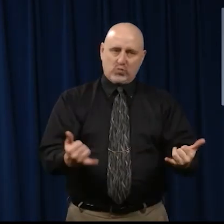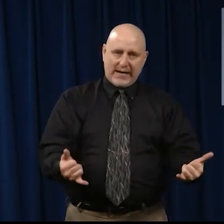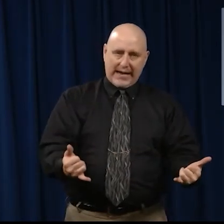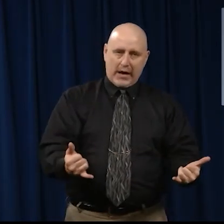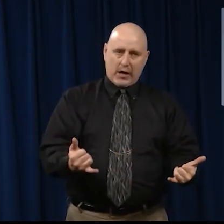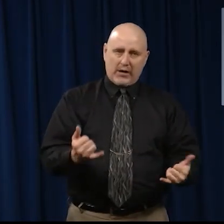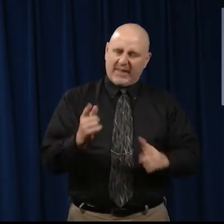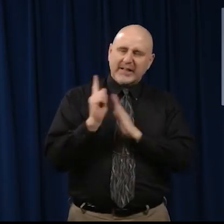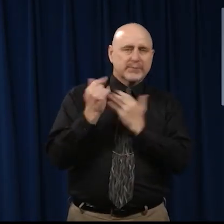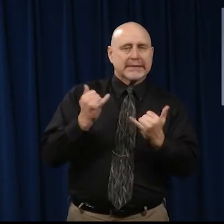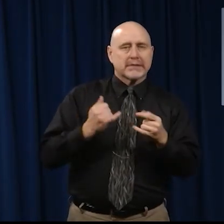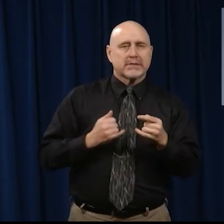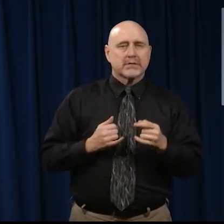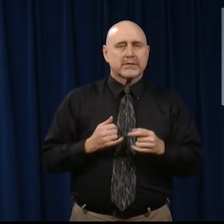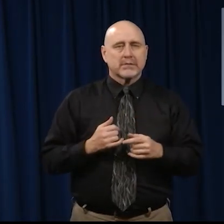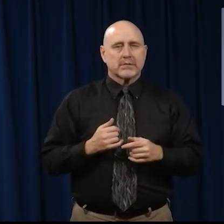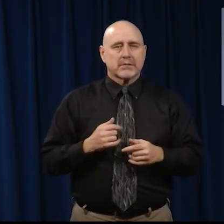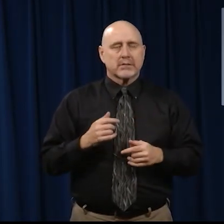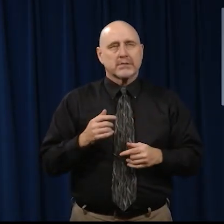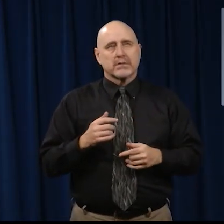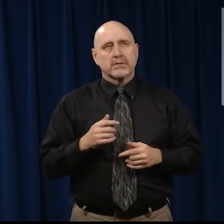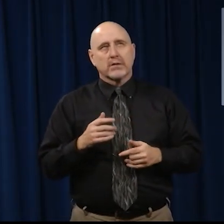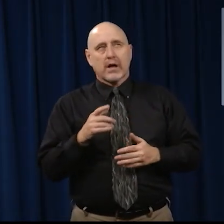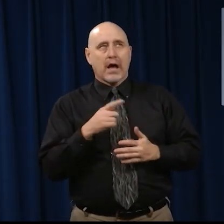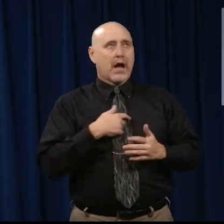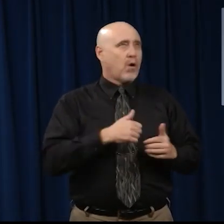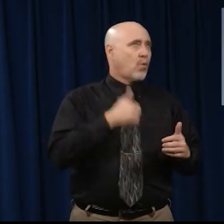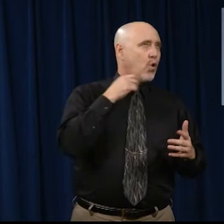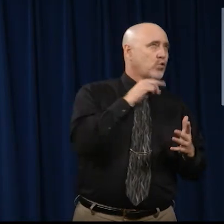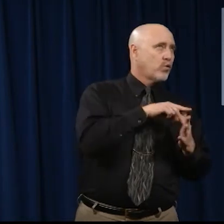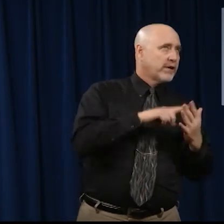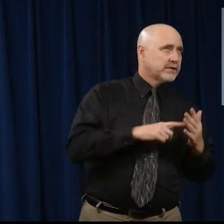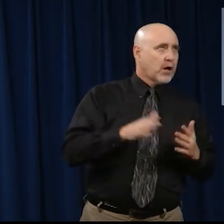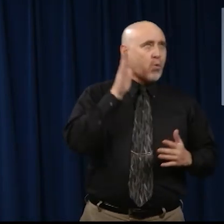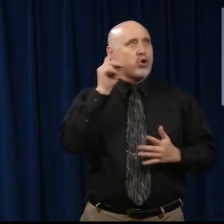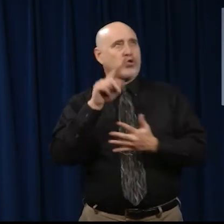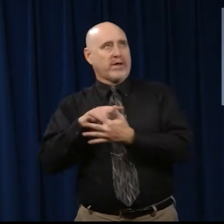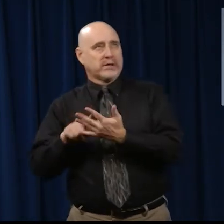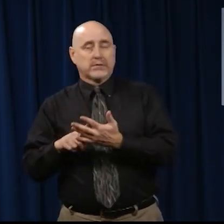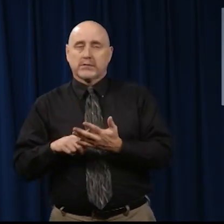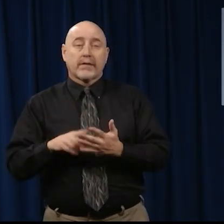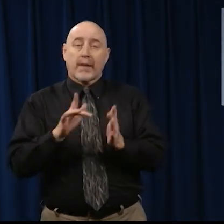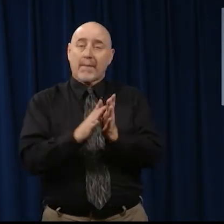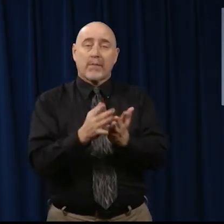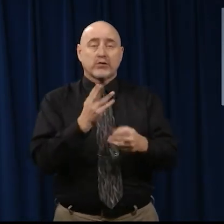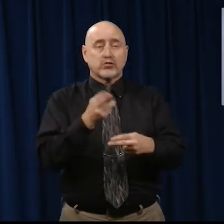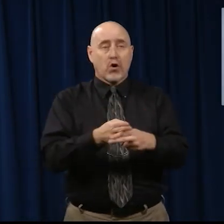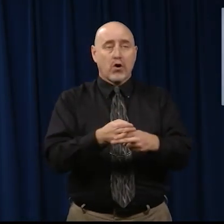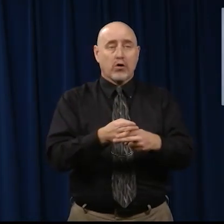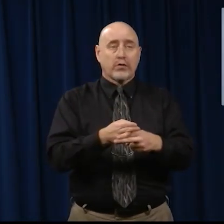Decide right now, this minute, what you will and what you will not do. You see, in the Bible, it's